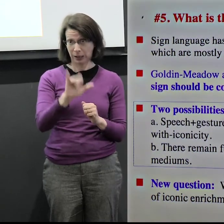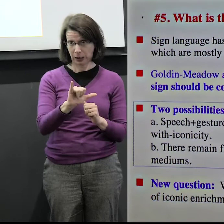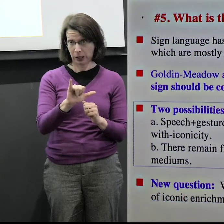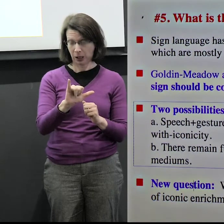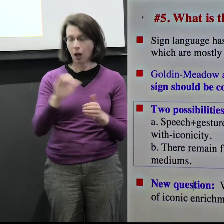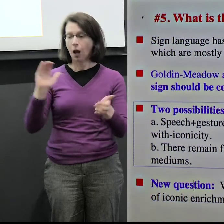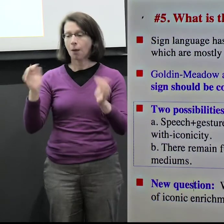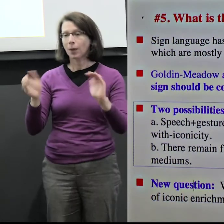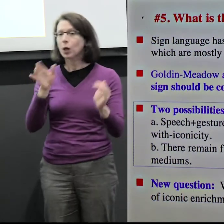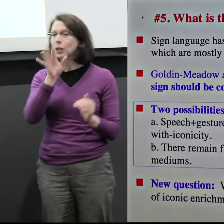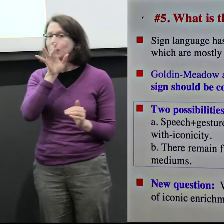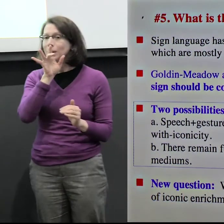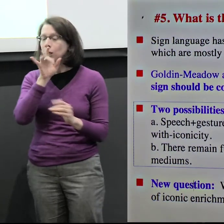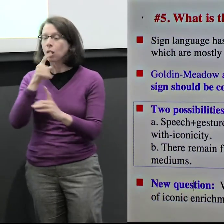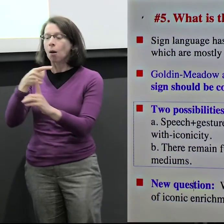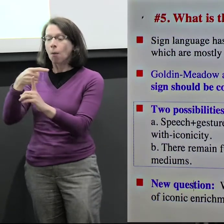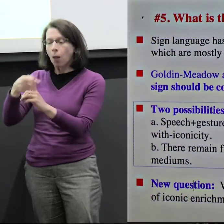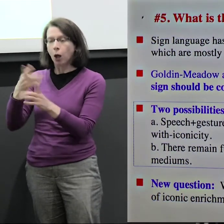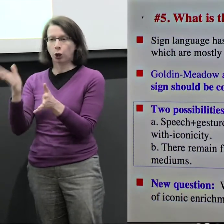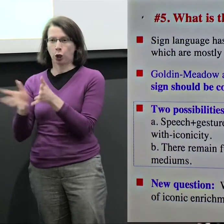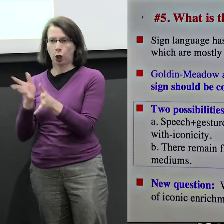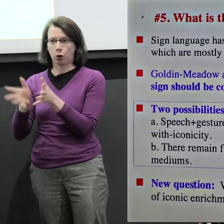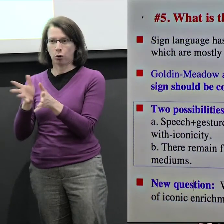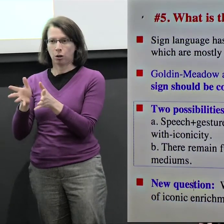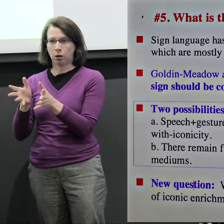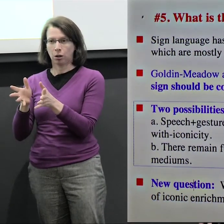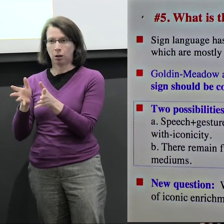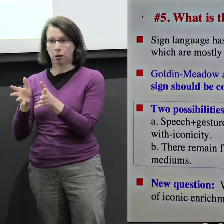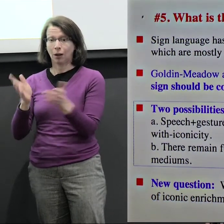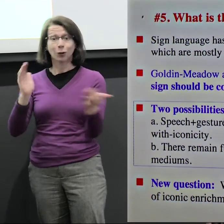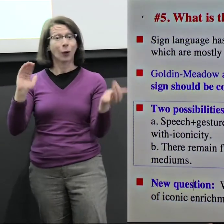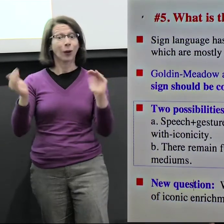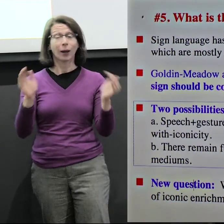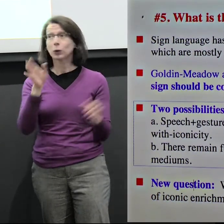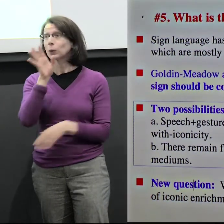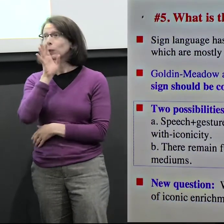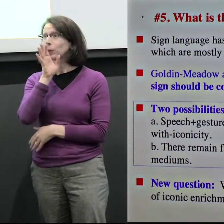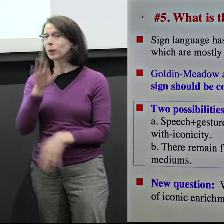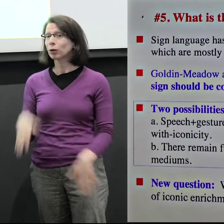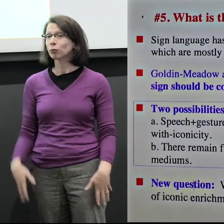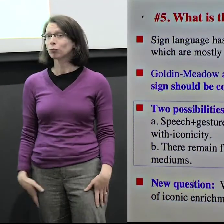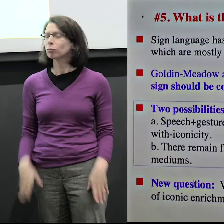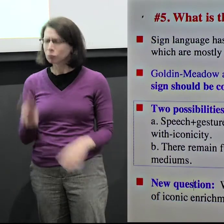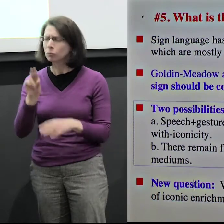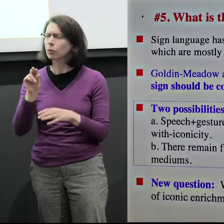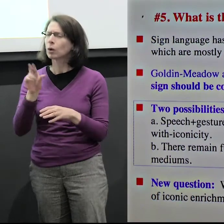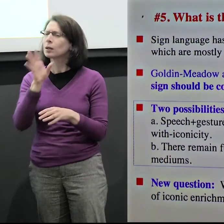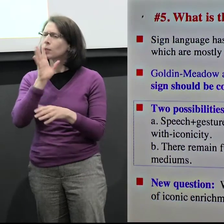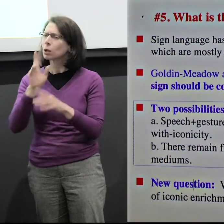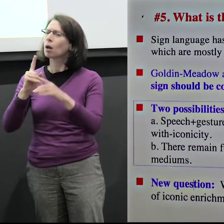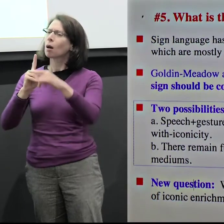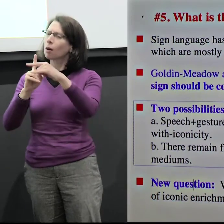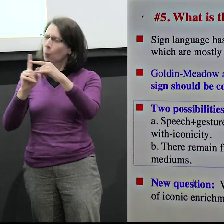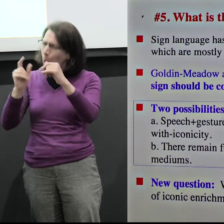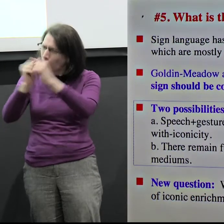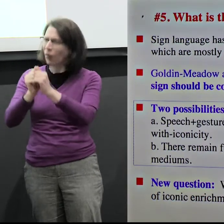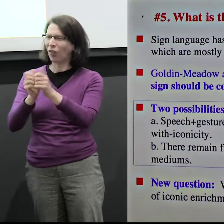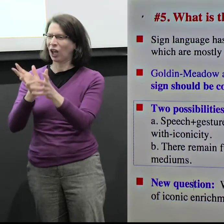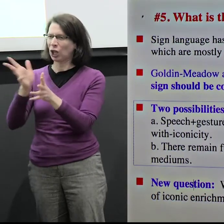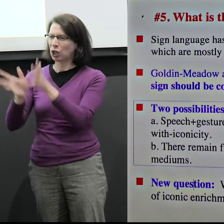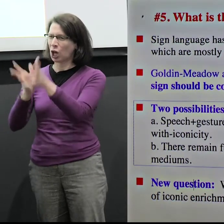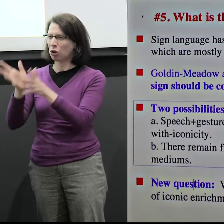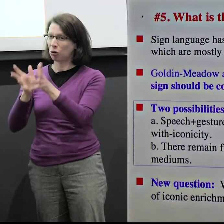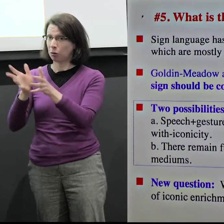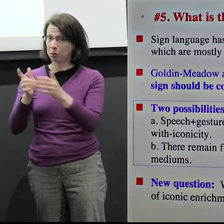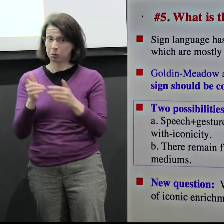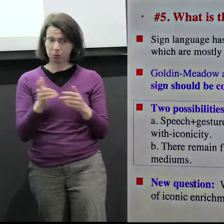to speech plus gesture, not to speech alone. So it could be that speech plus gesture has the same